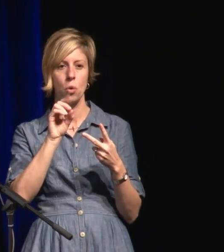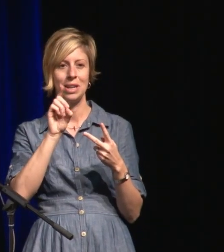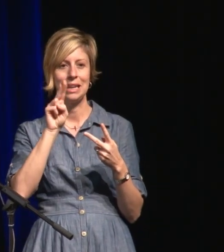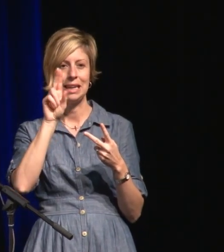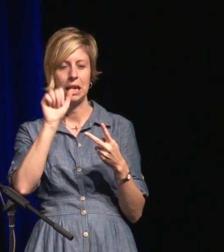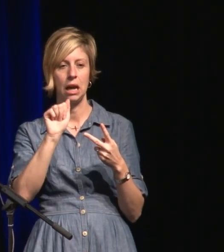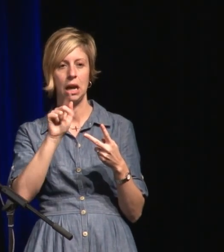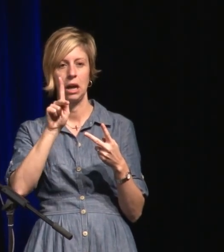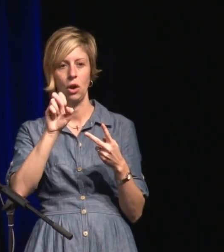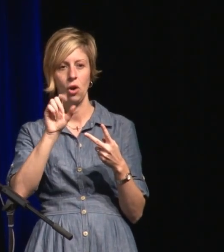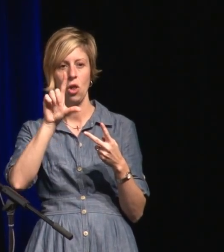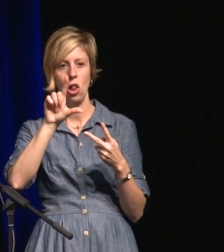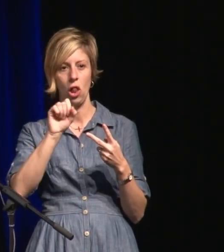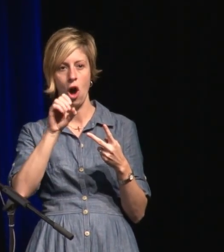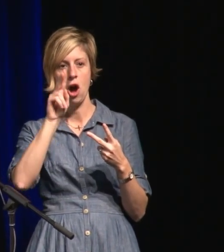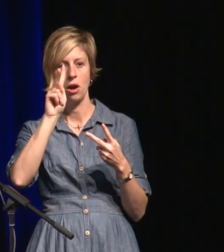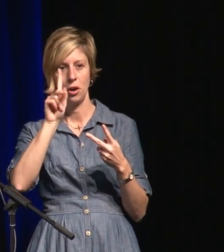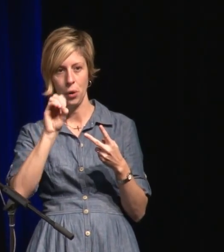to NSCC.